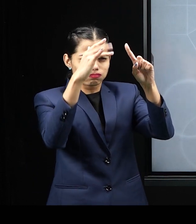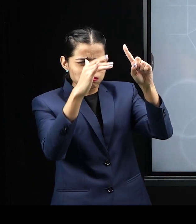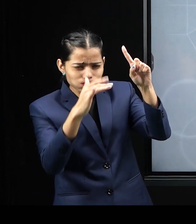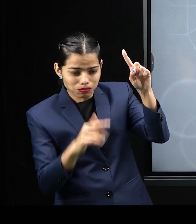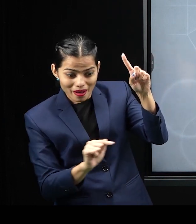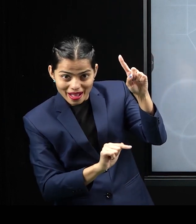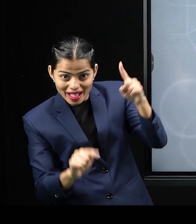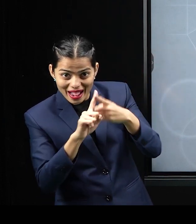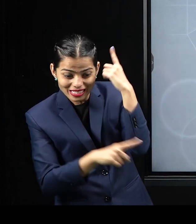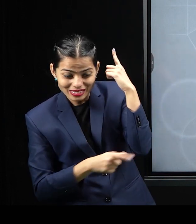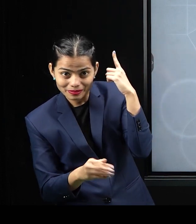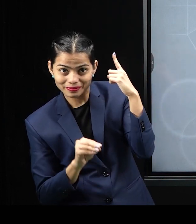remainder,